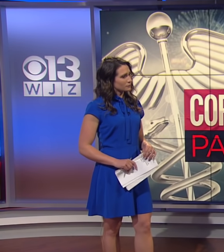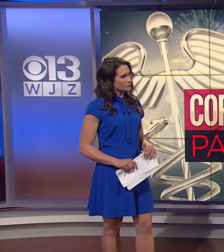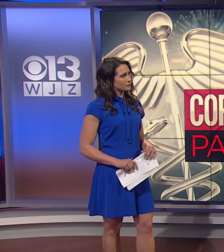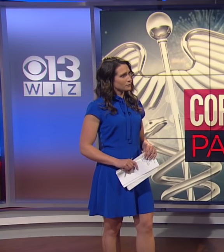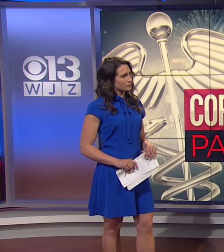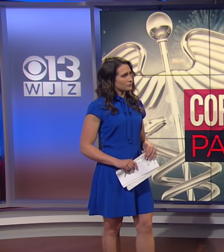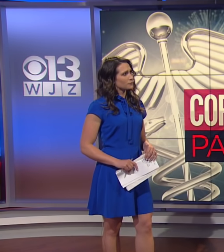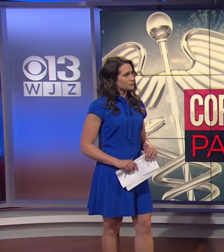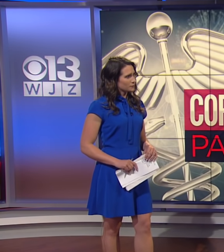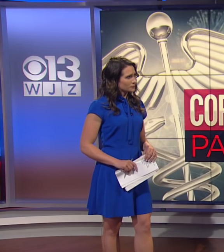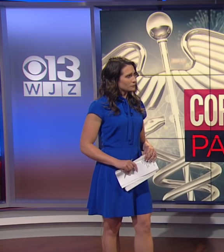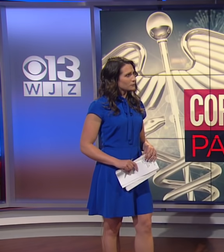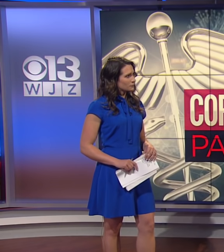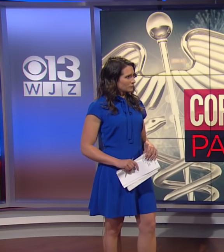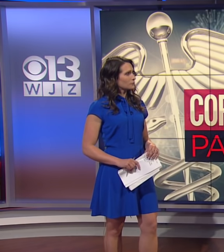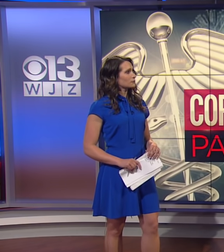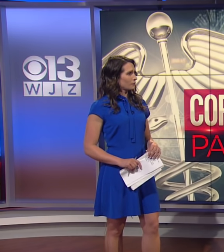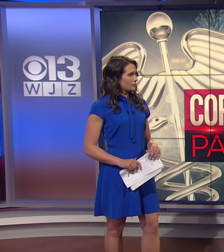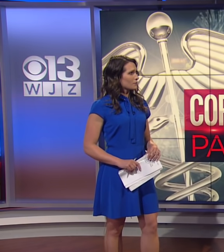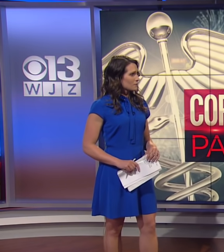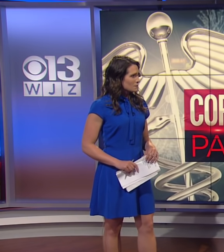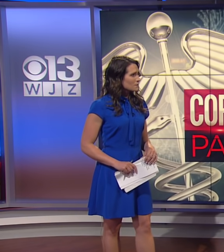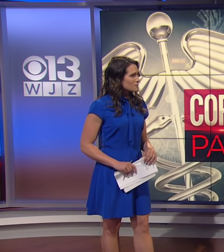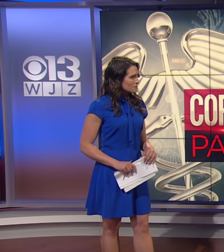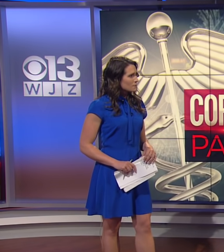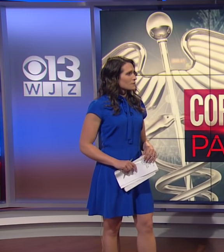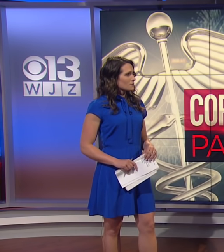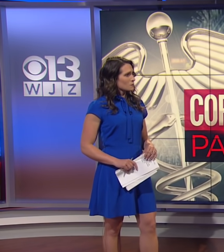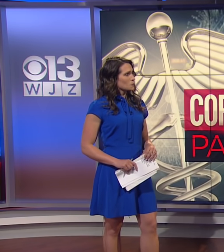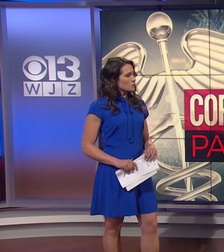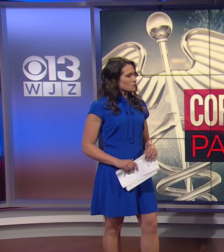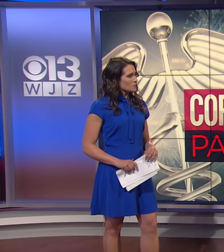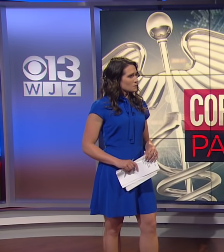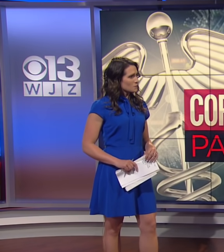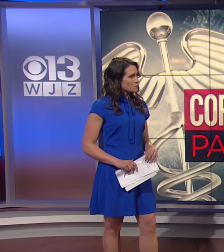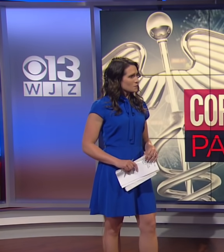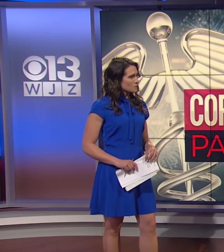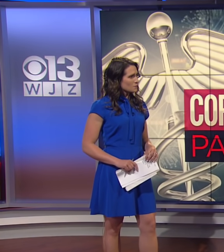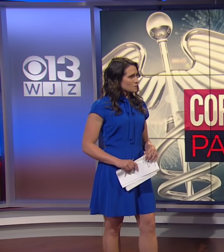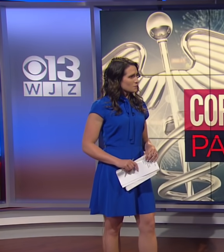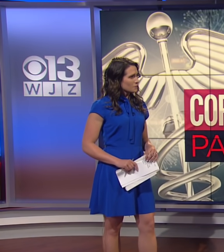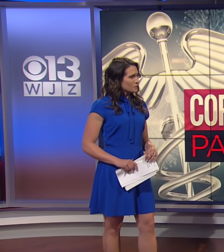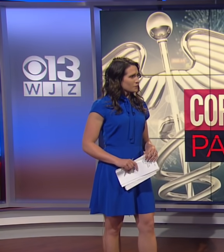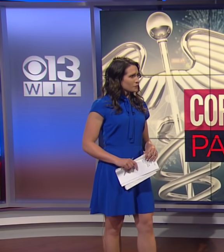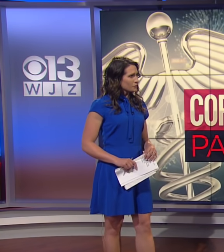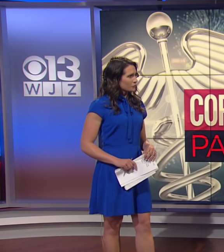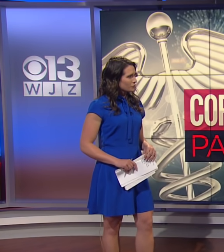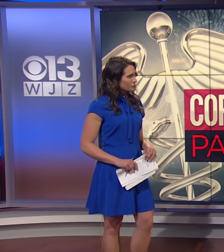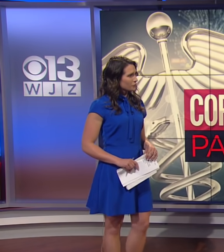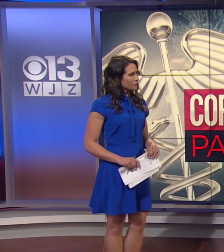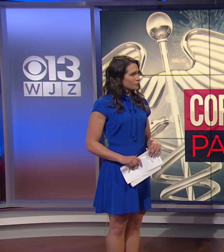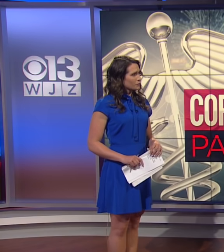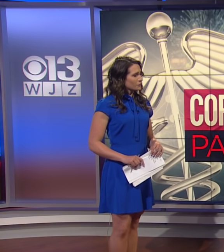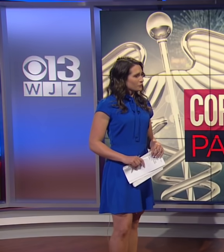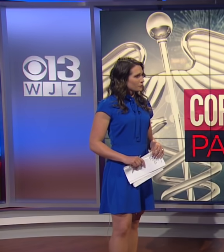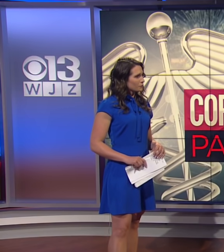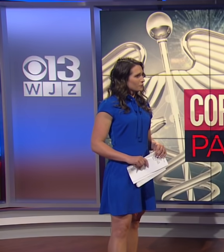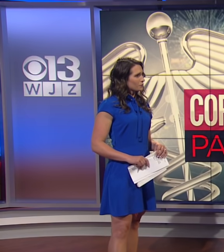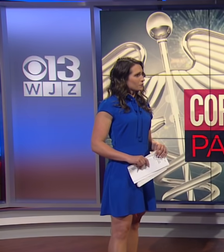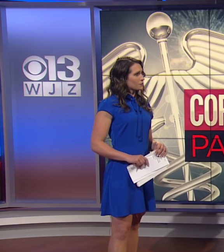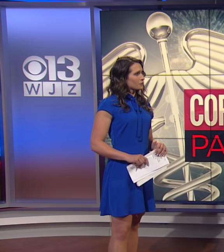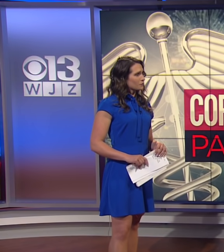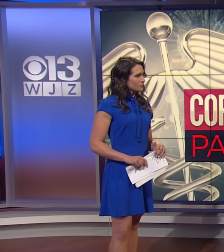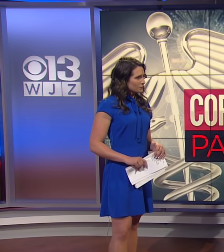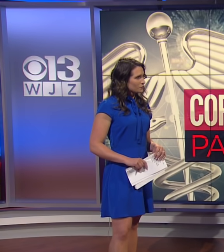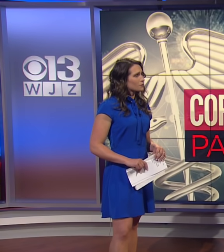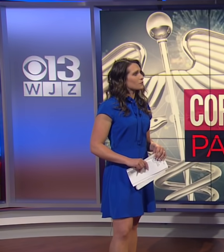asking for things like these test kits that we've been looking for. And many of the test kits that were available to us were going to critical